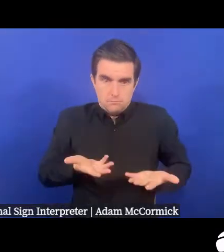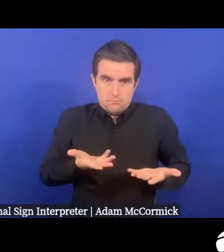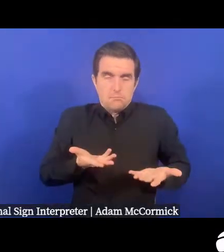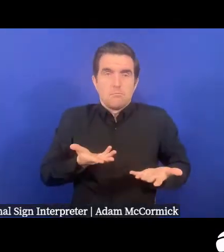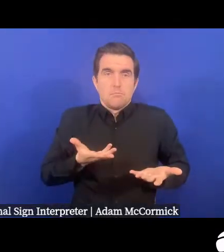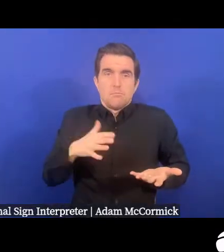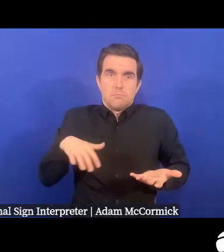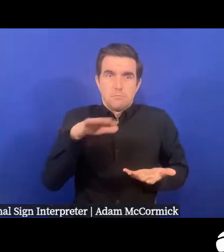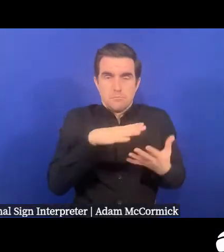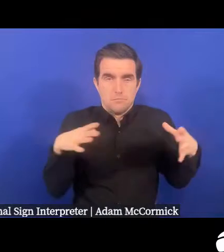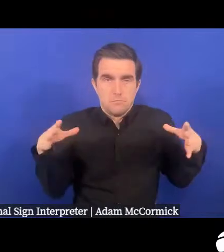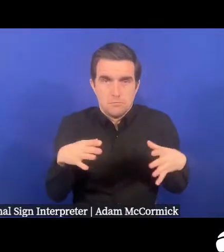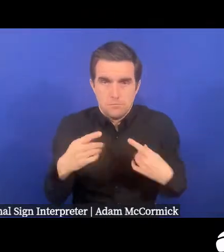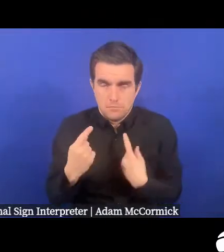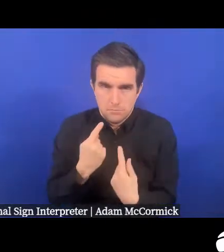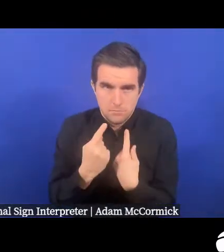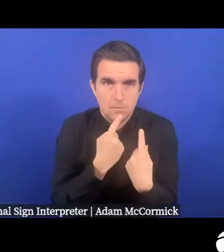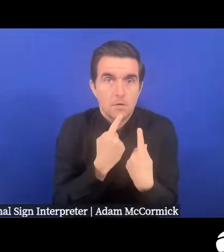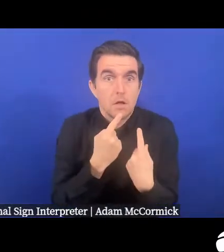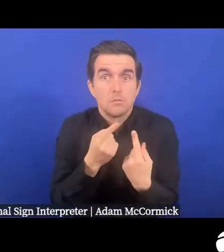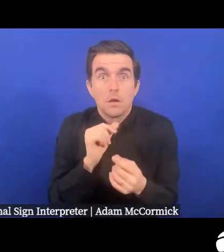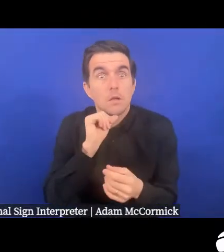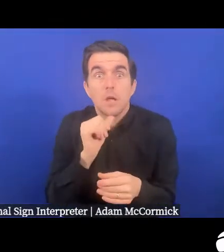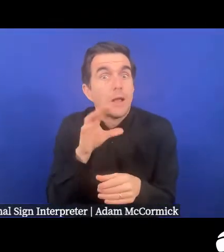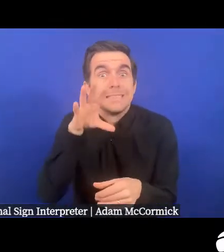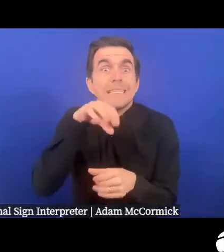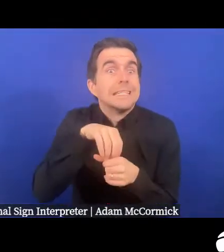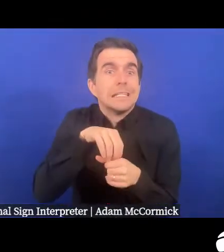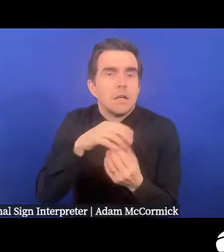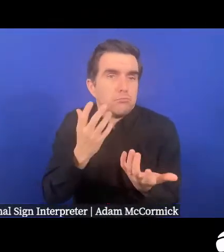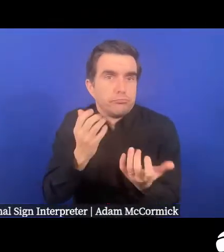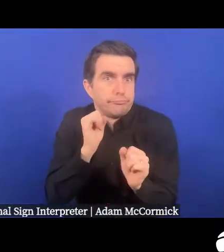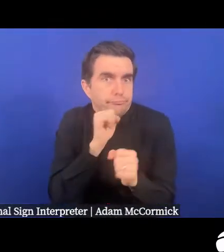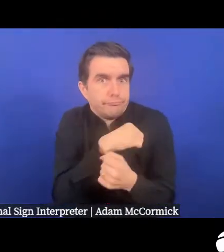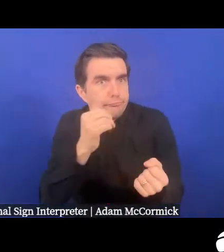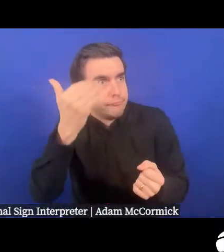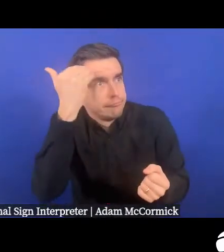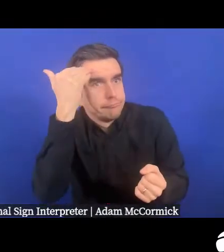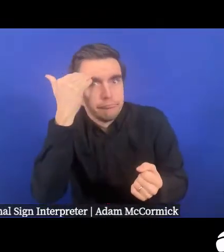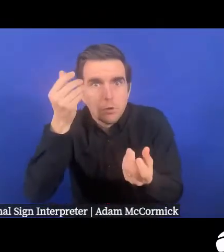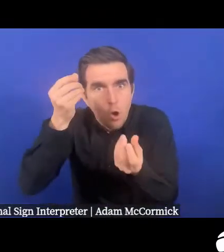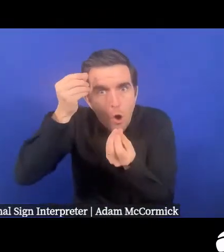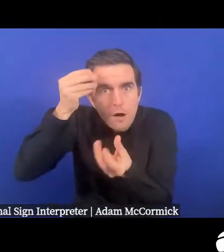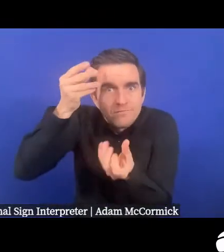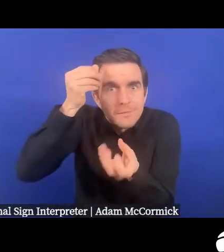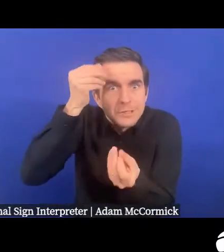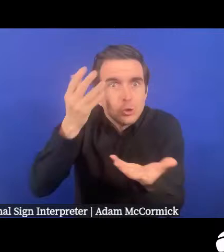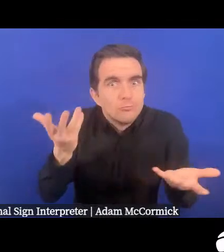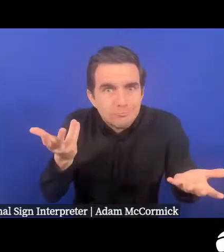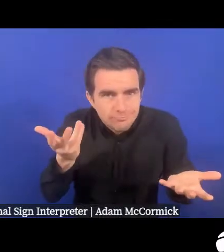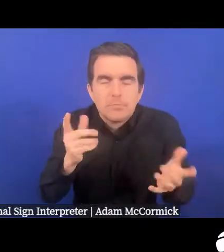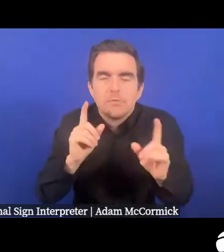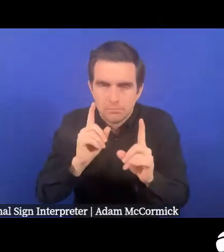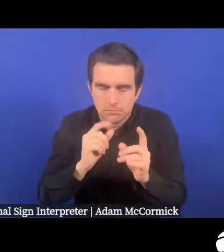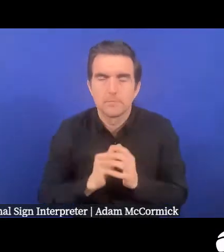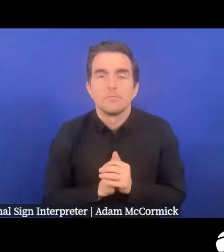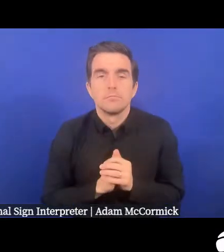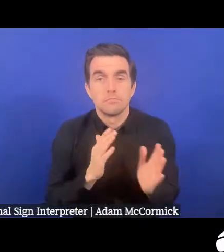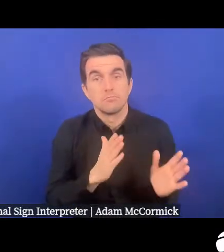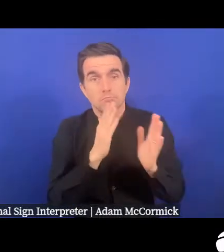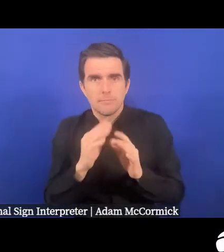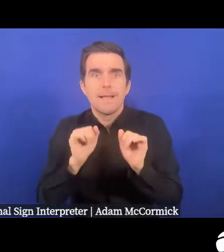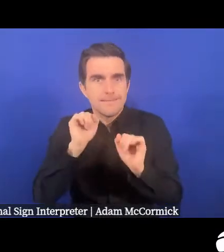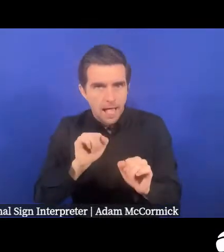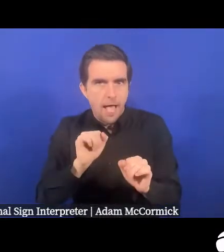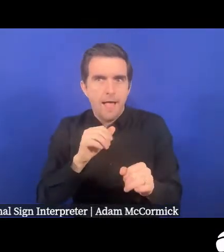I said, women groups. And I will tell you why that is important. What I didn't speak to you about, because we have not